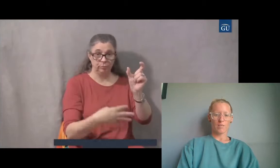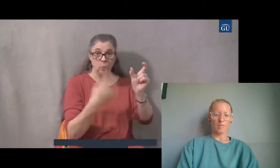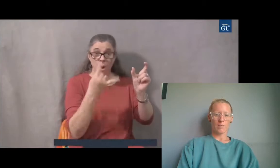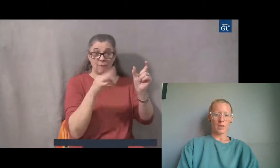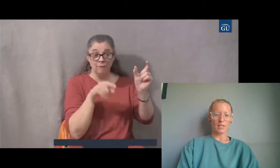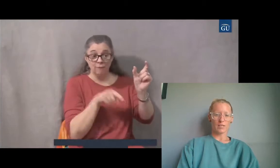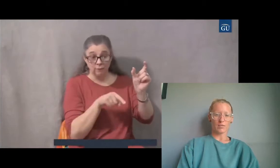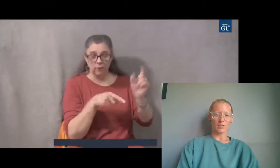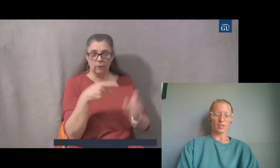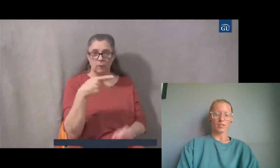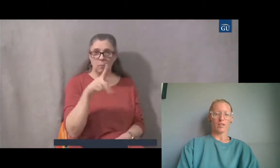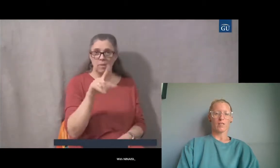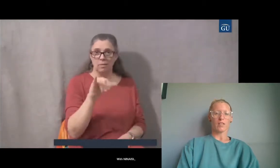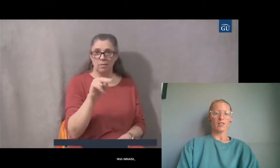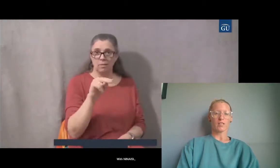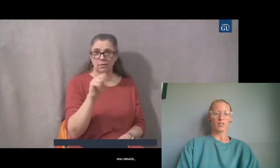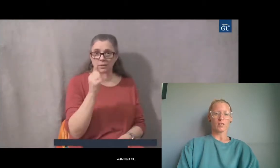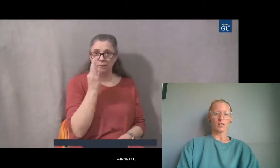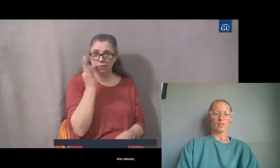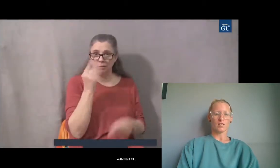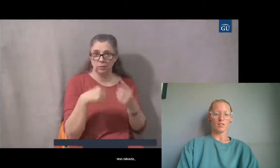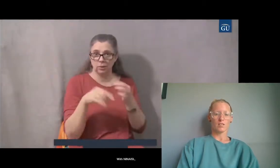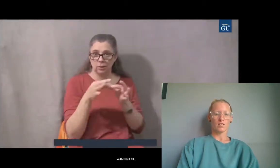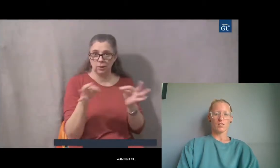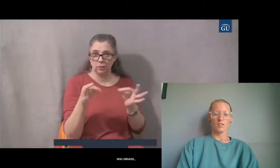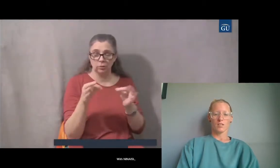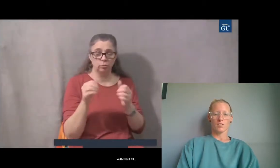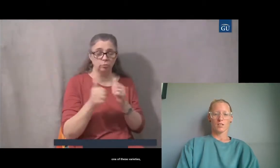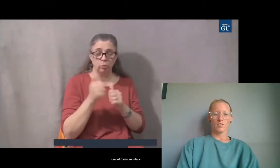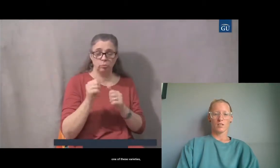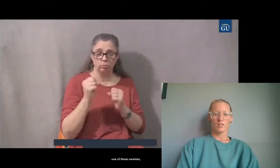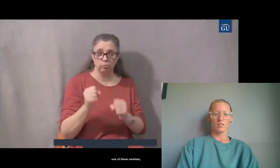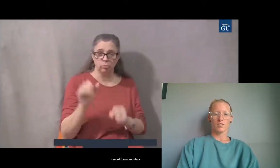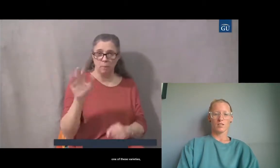and we have many different variations.